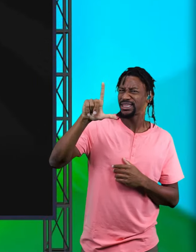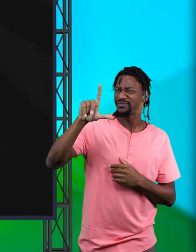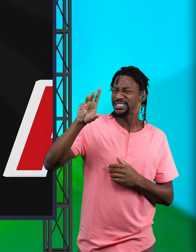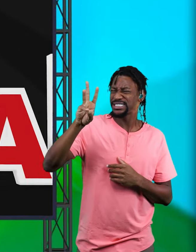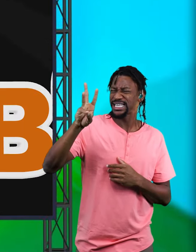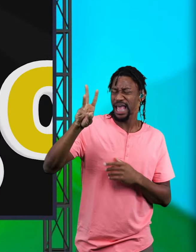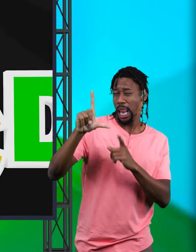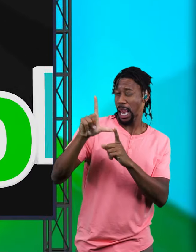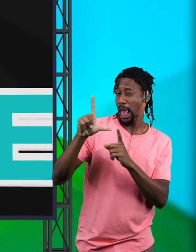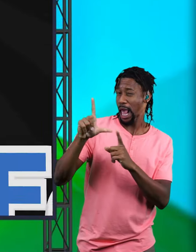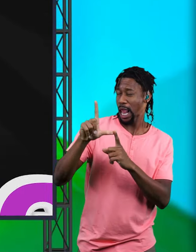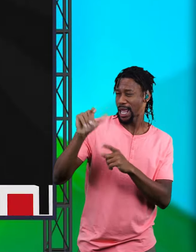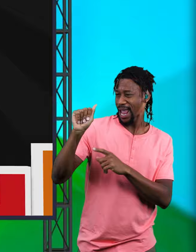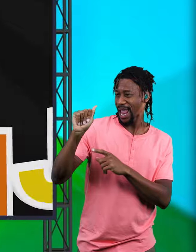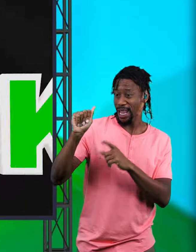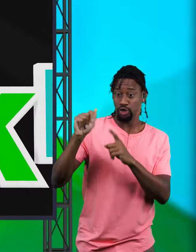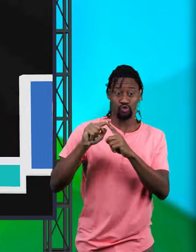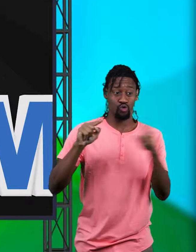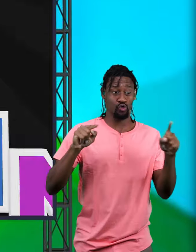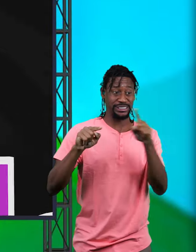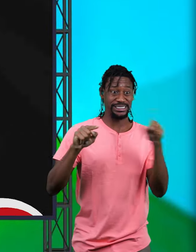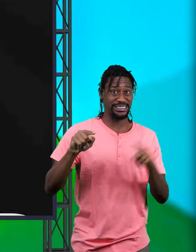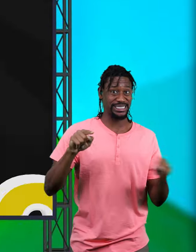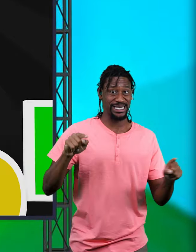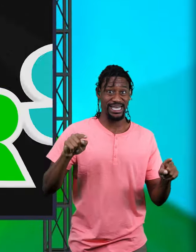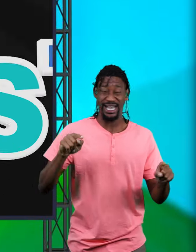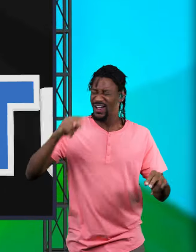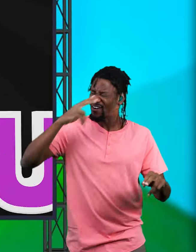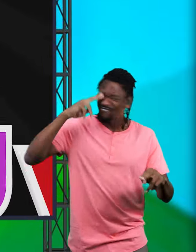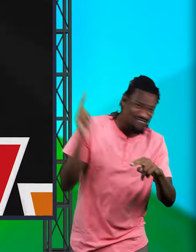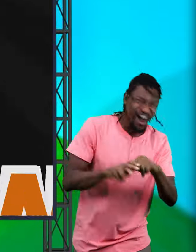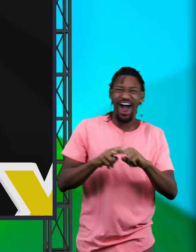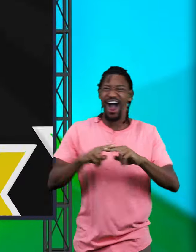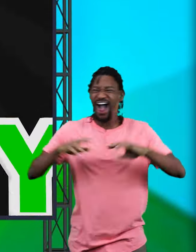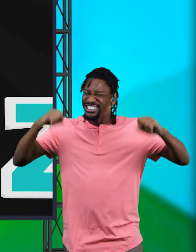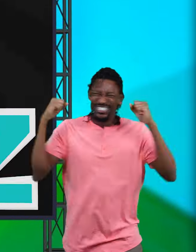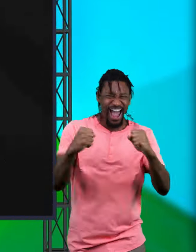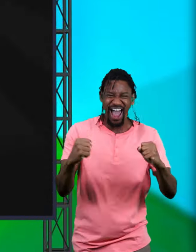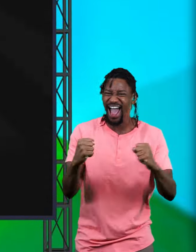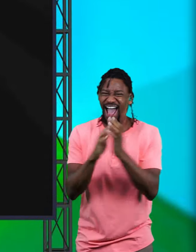from A to Z. Let's have some fun. Come rhyme with me. Yippee!